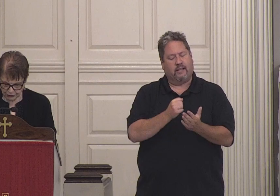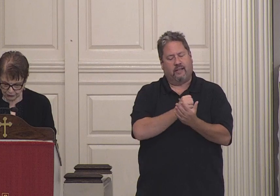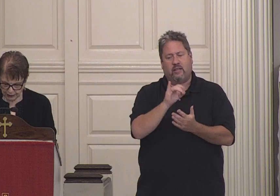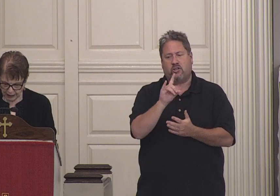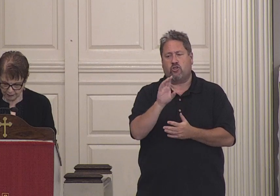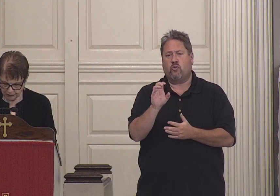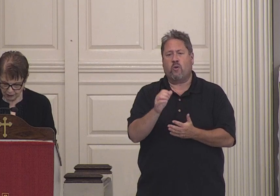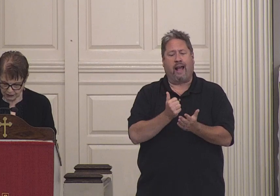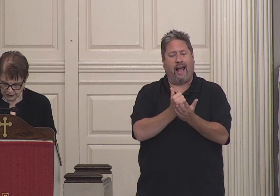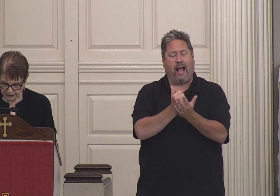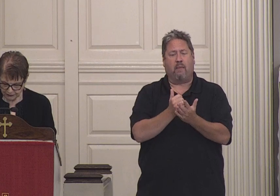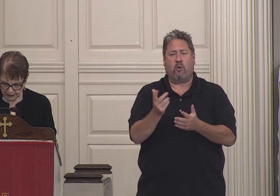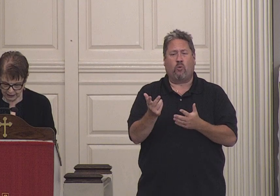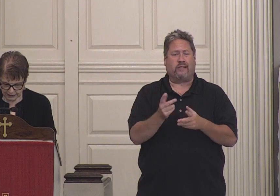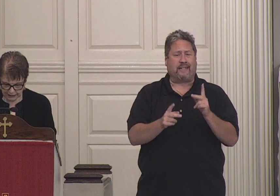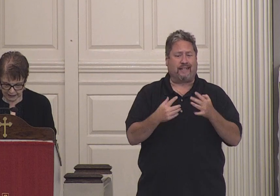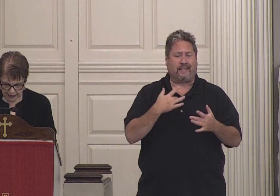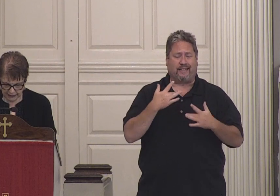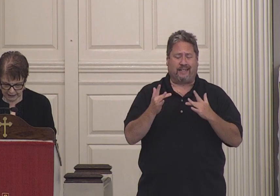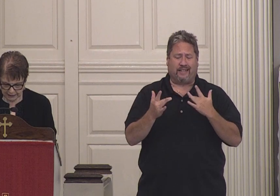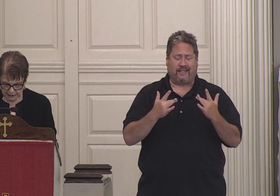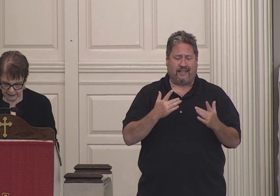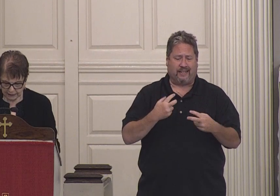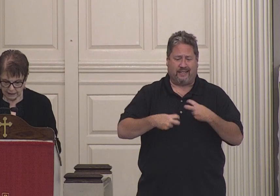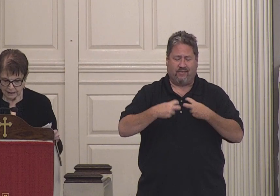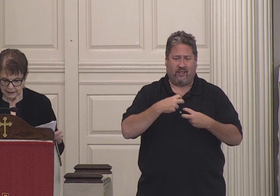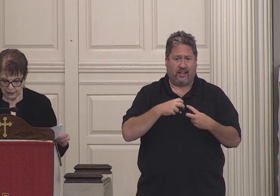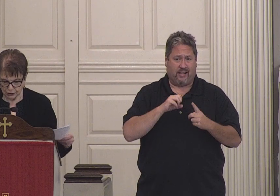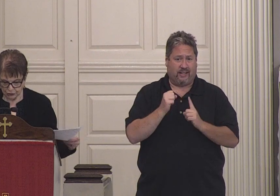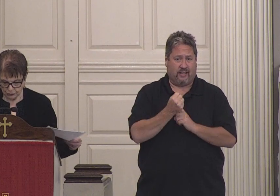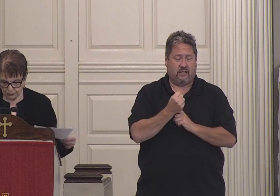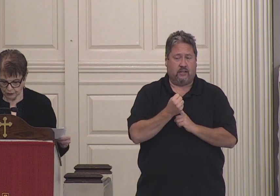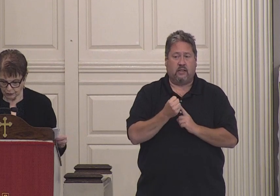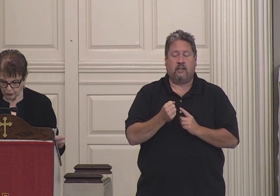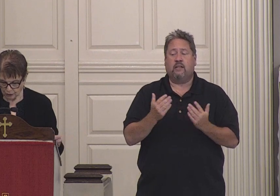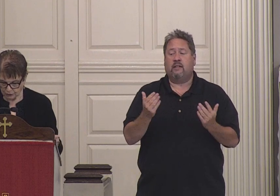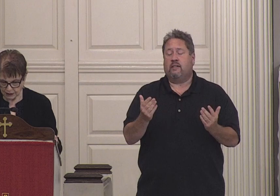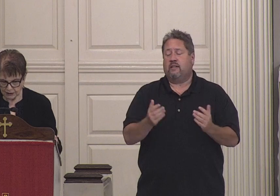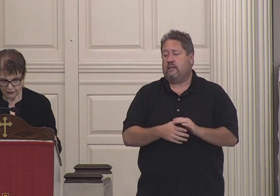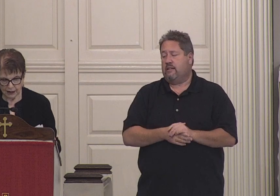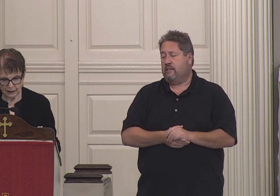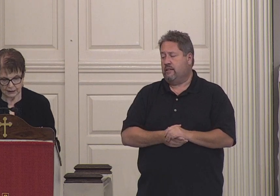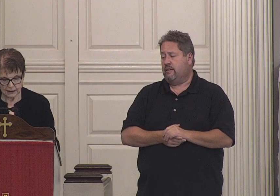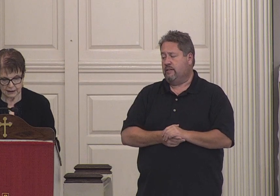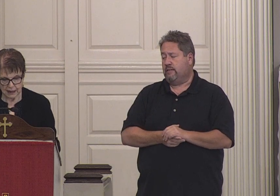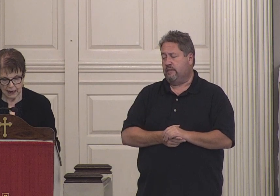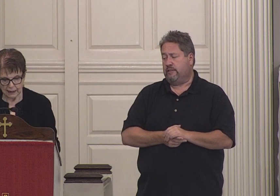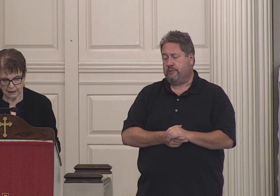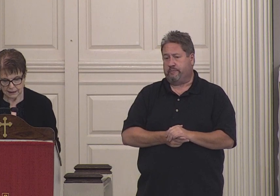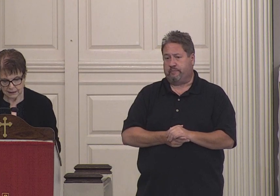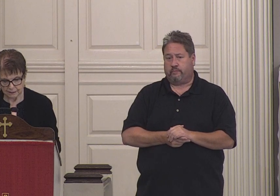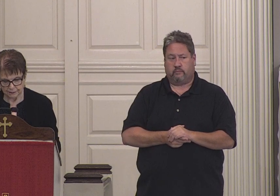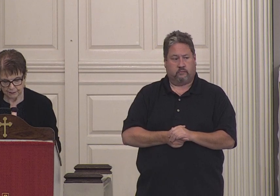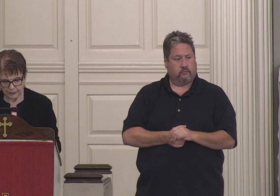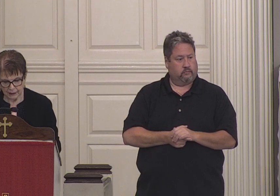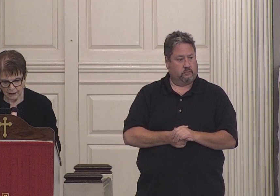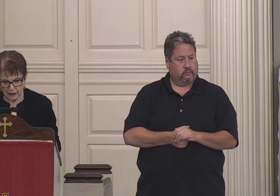St. Jude, help of those in difficulties, aid us. St. Jude, those in difficulties, aid